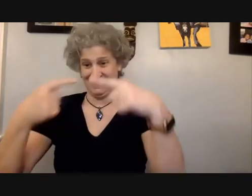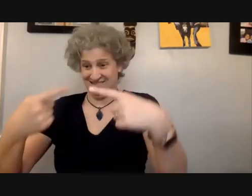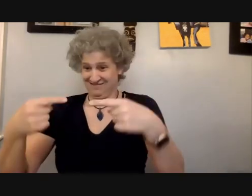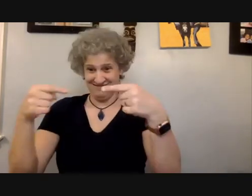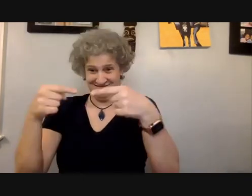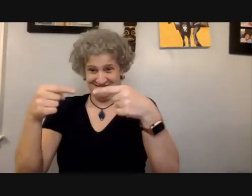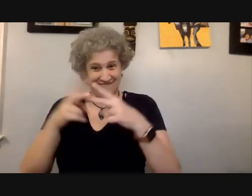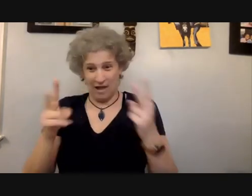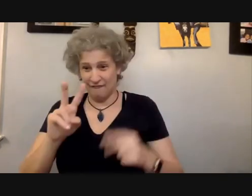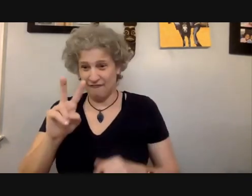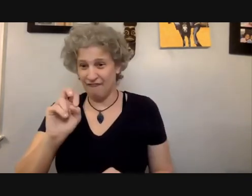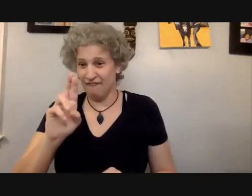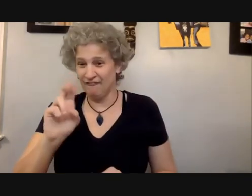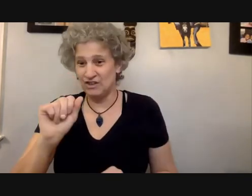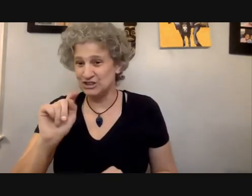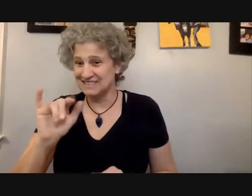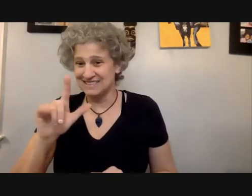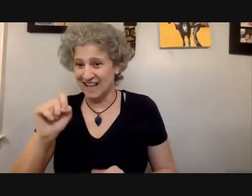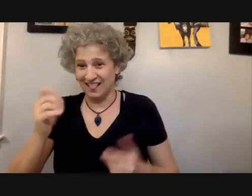Headache. I love this sign.